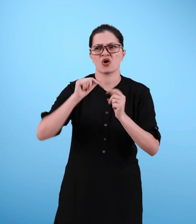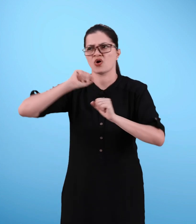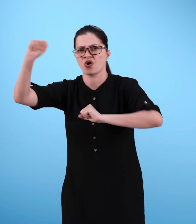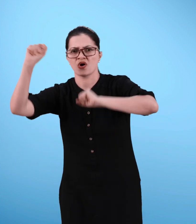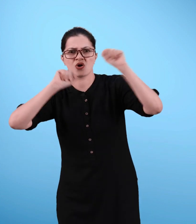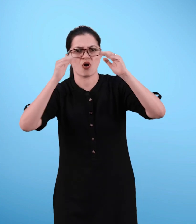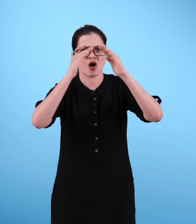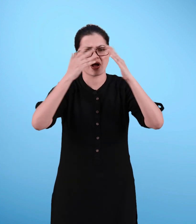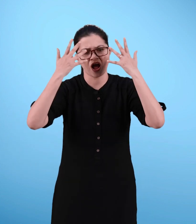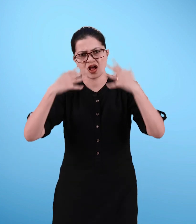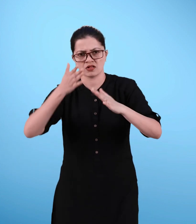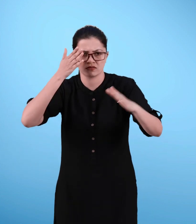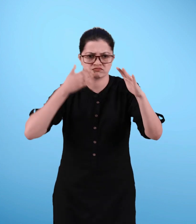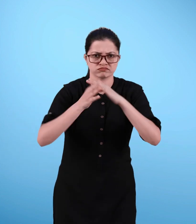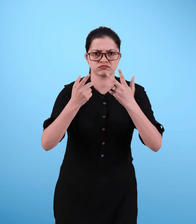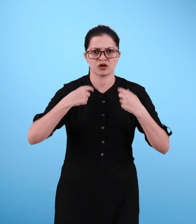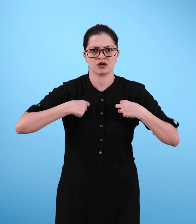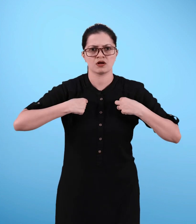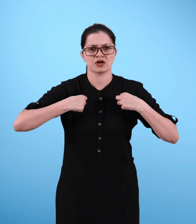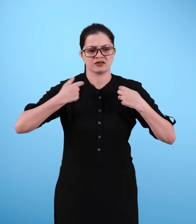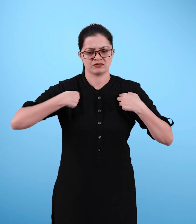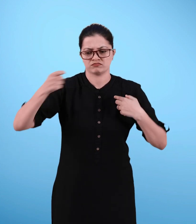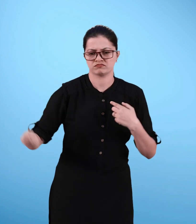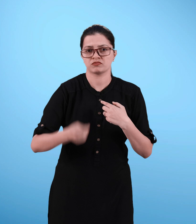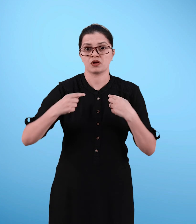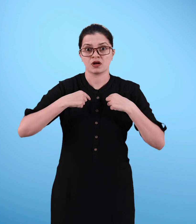shun imported cloth made in the mills of Britain.